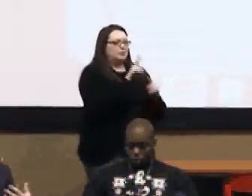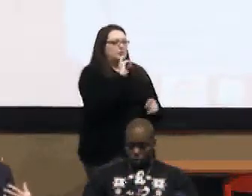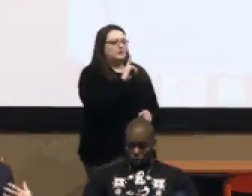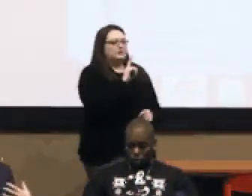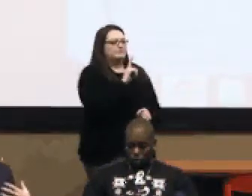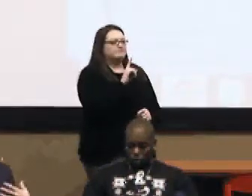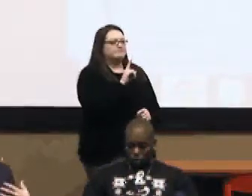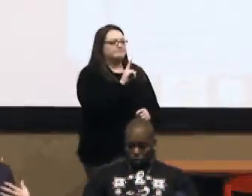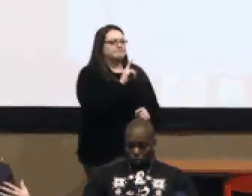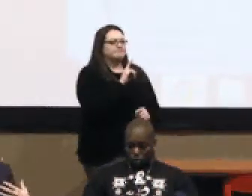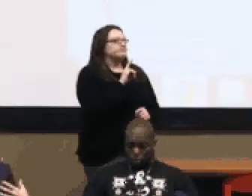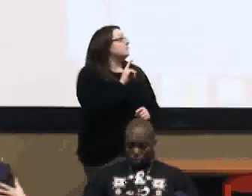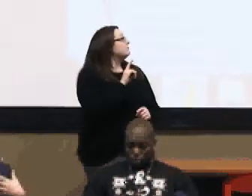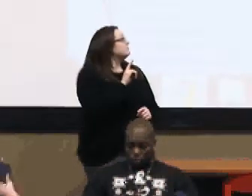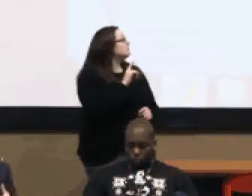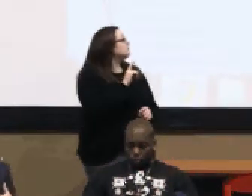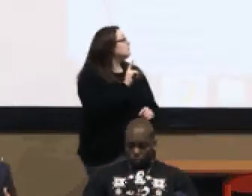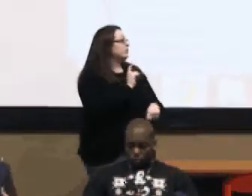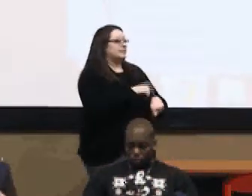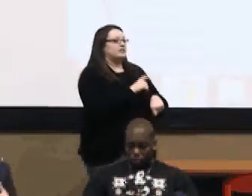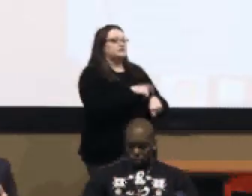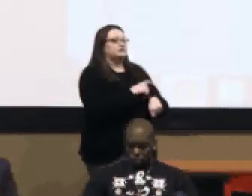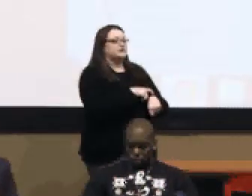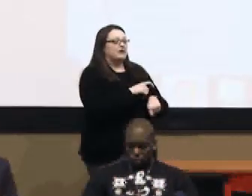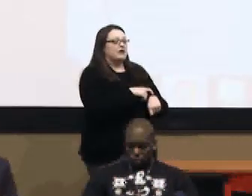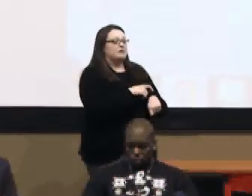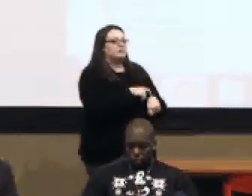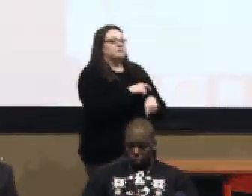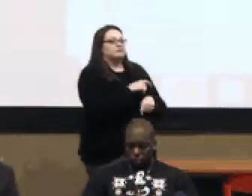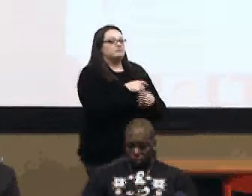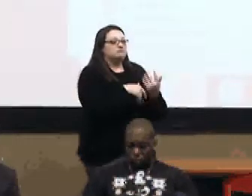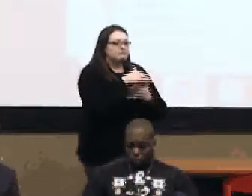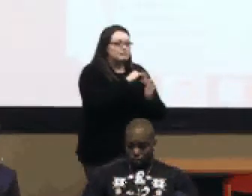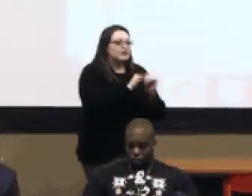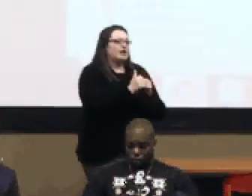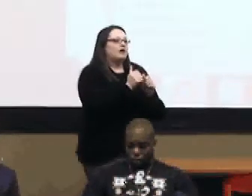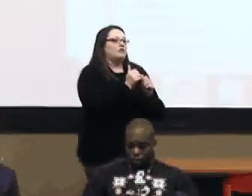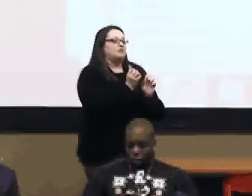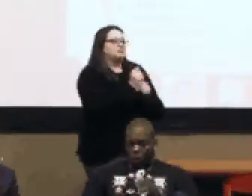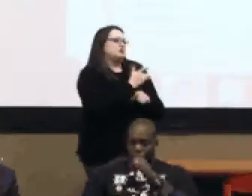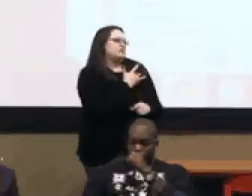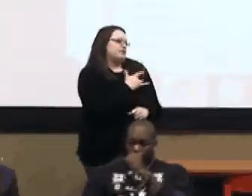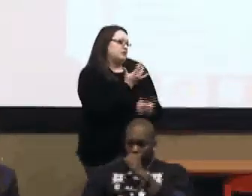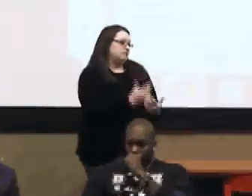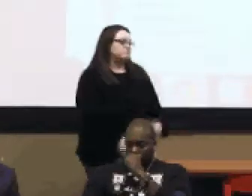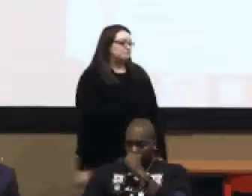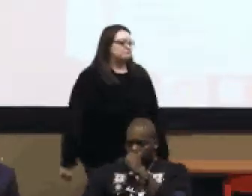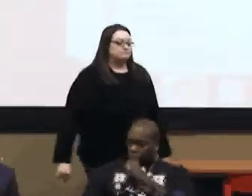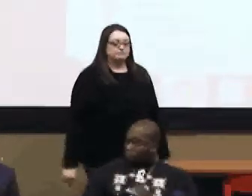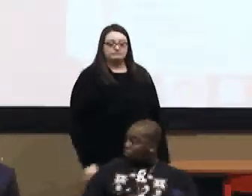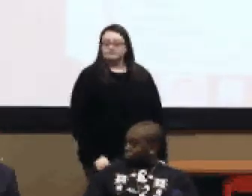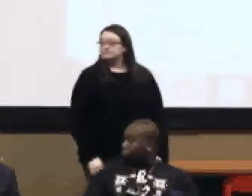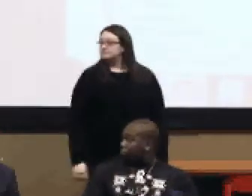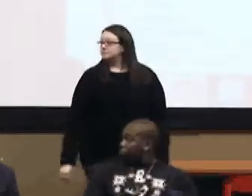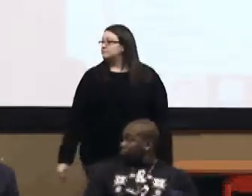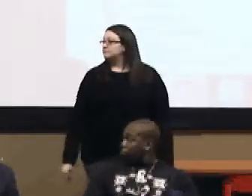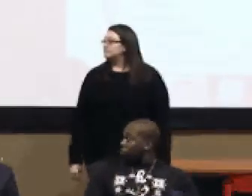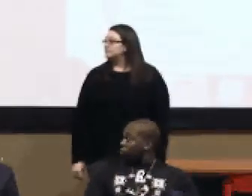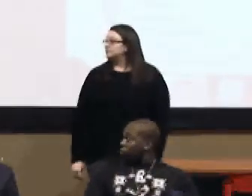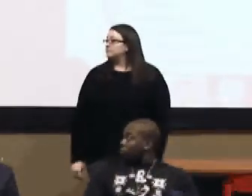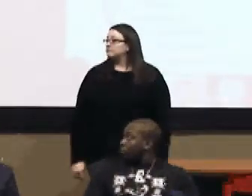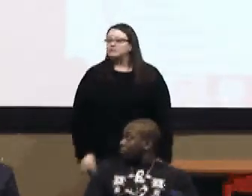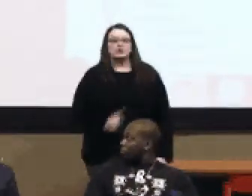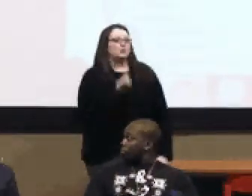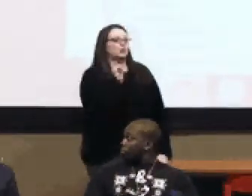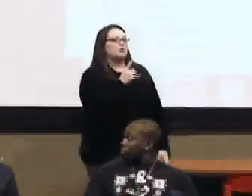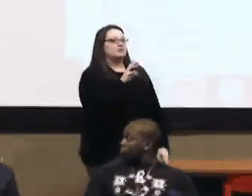just the time that you spend there and like how that makes you feel. We got